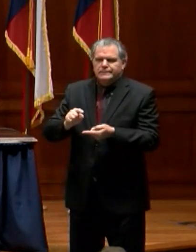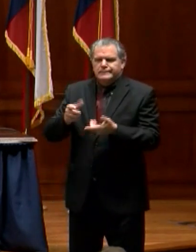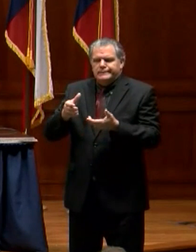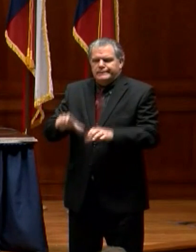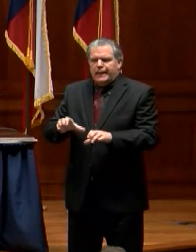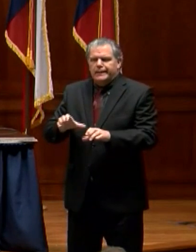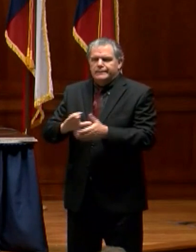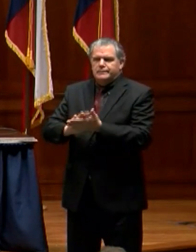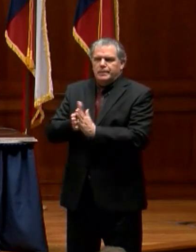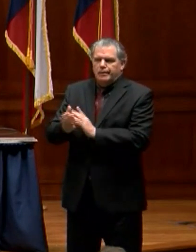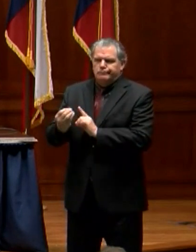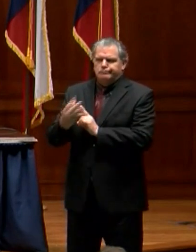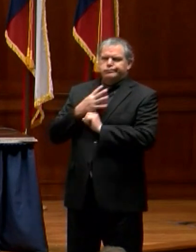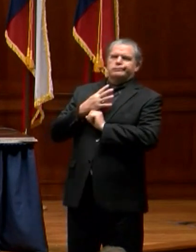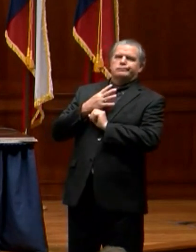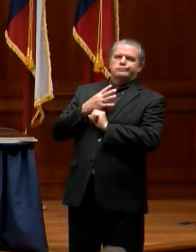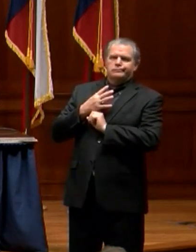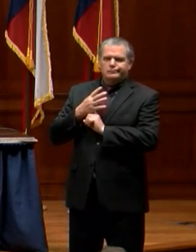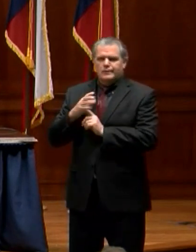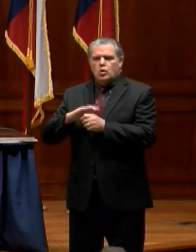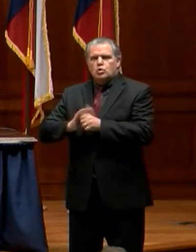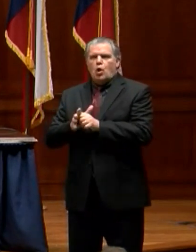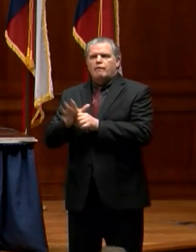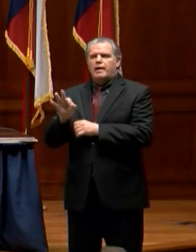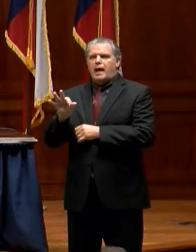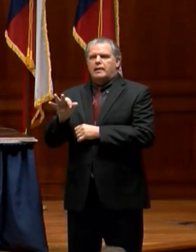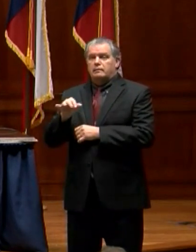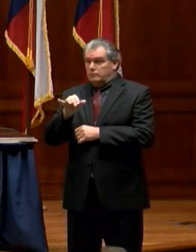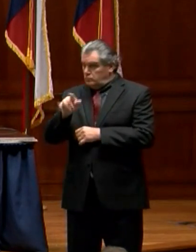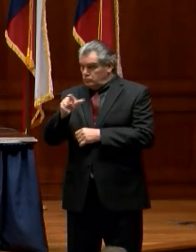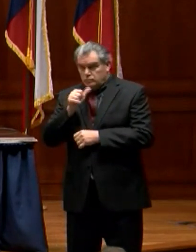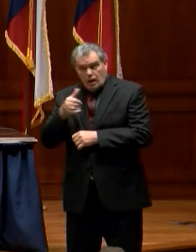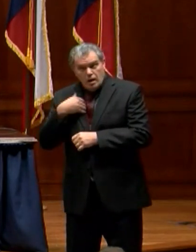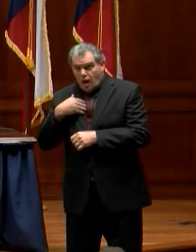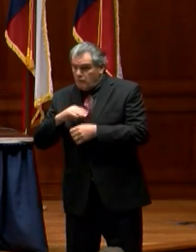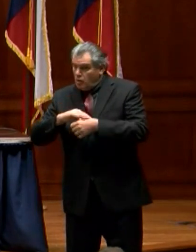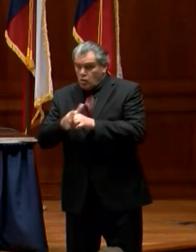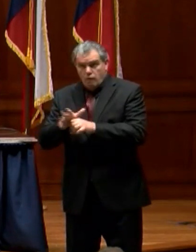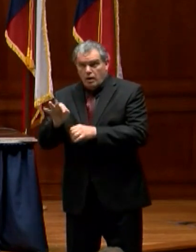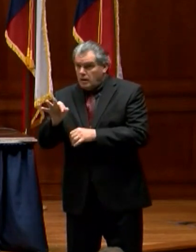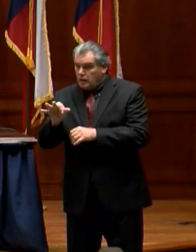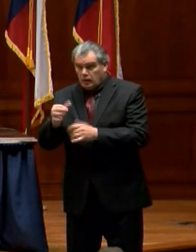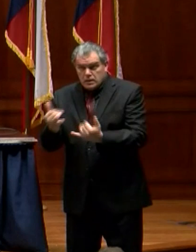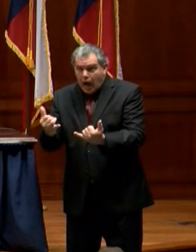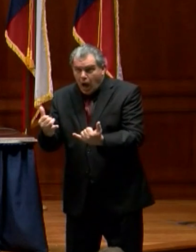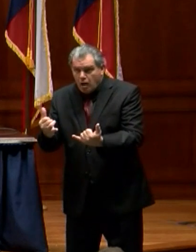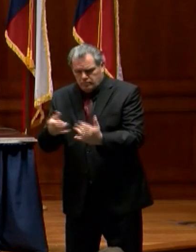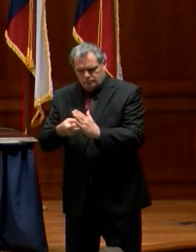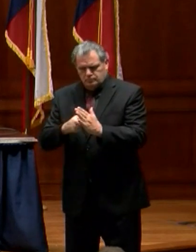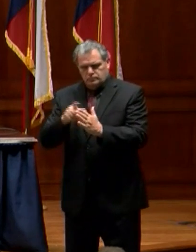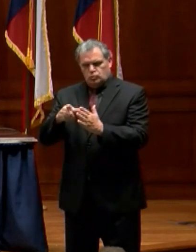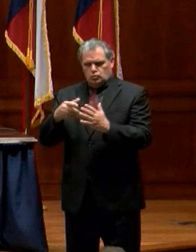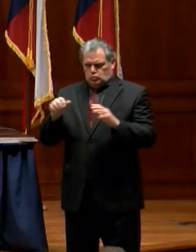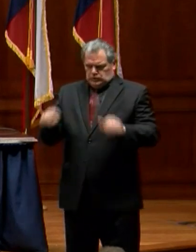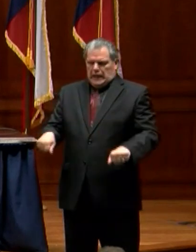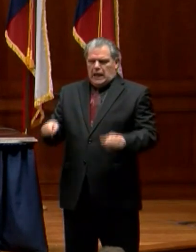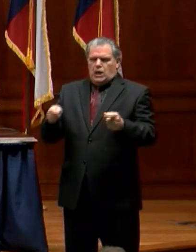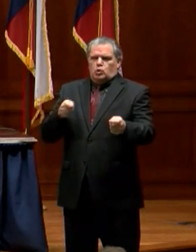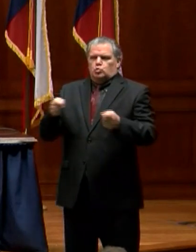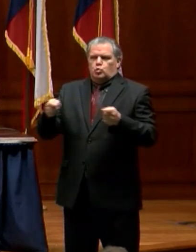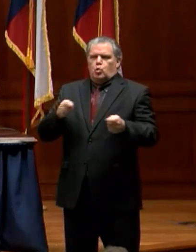of contracting COVID-19. If you don't have COVID-19 right now, you have total control to maintain